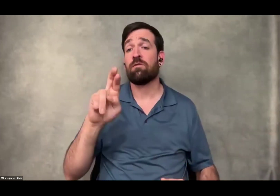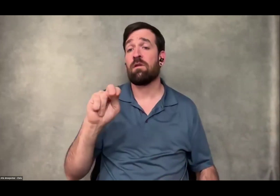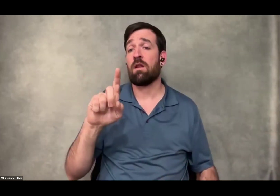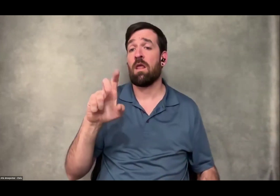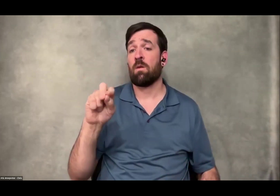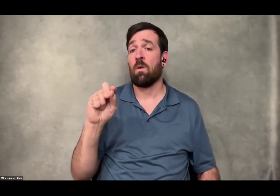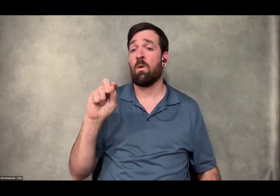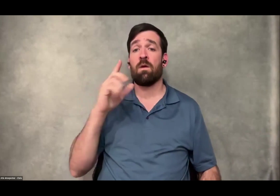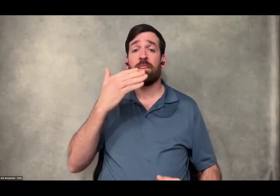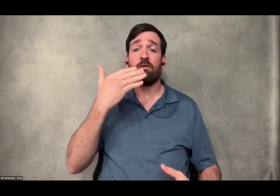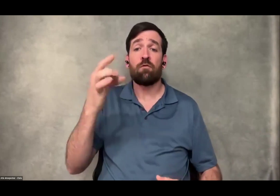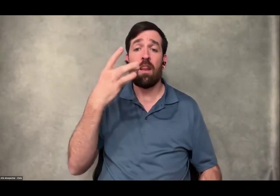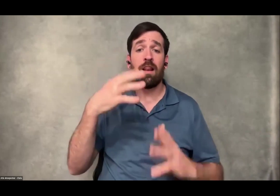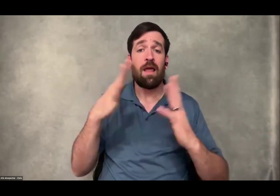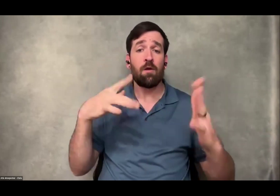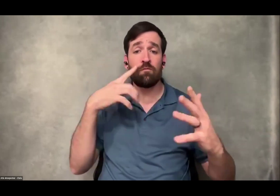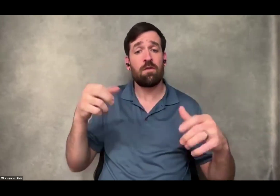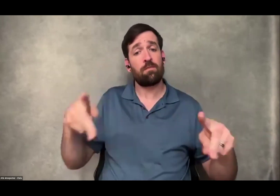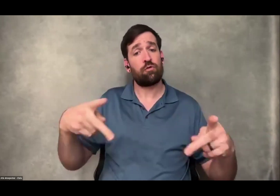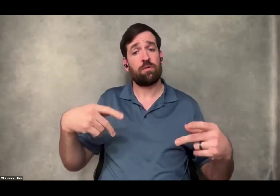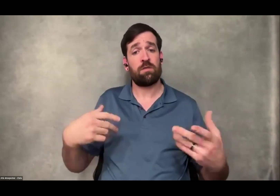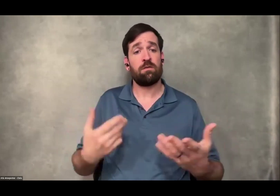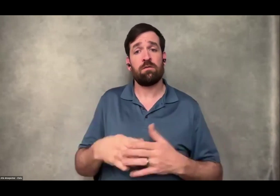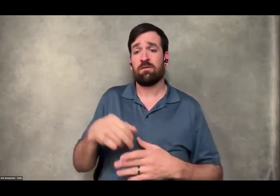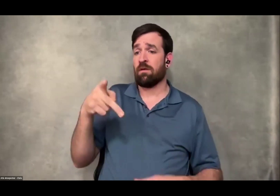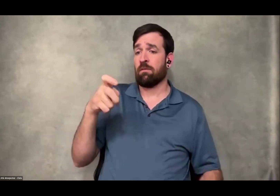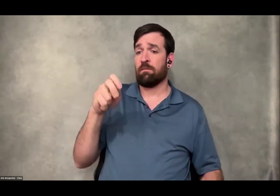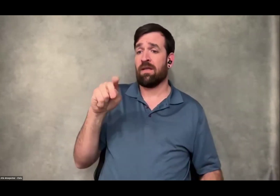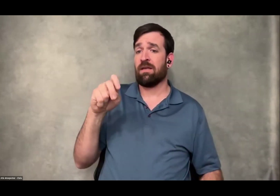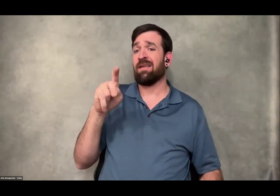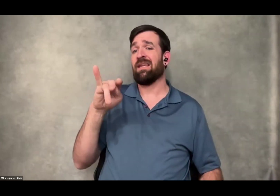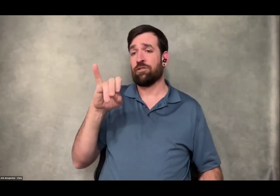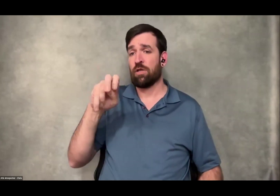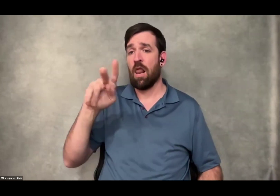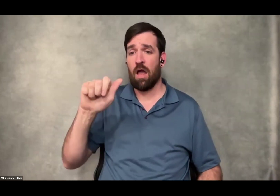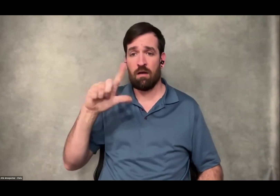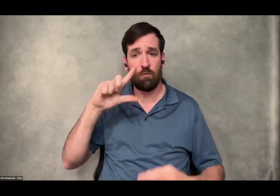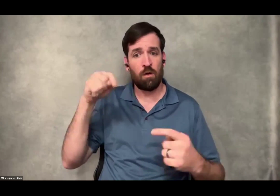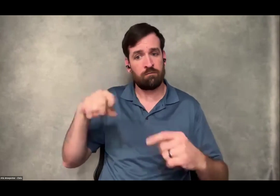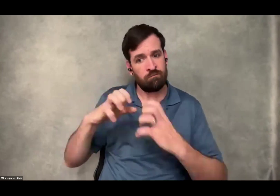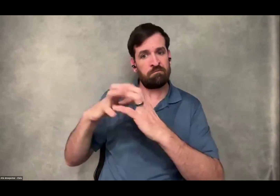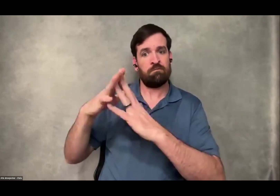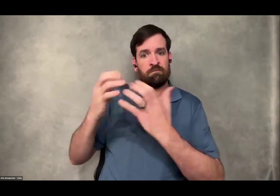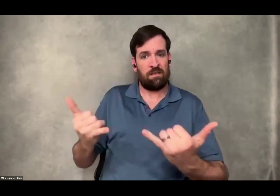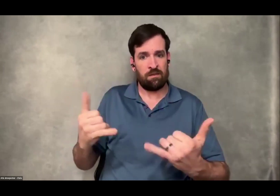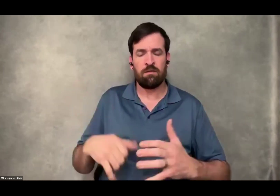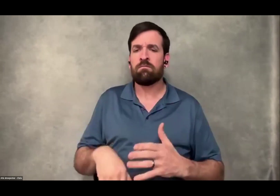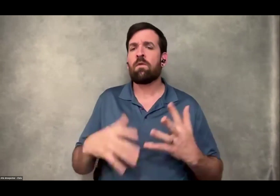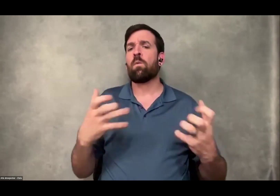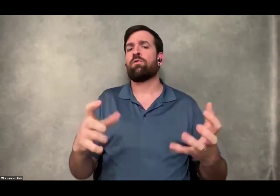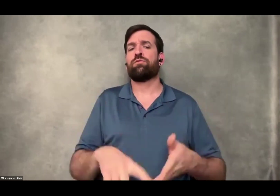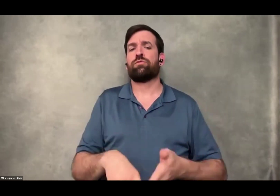Lighthouse for this opportunity and the Peninsula for the making this happen. I'd like to get